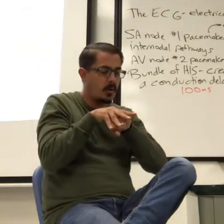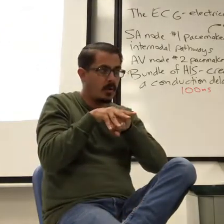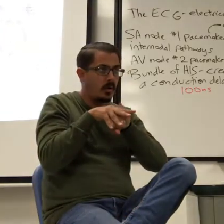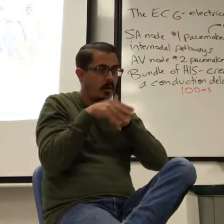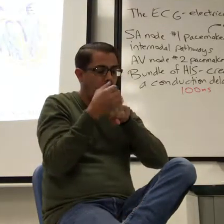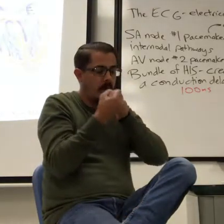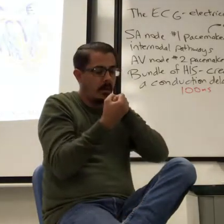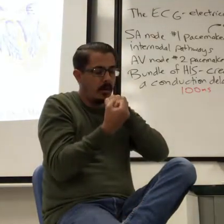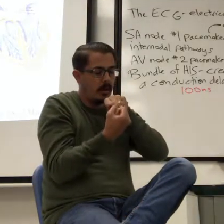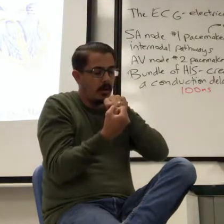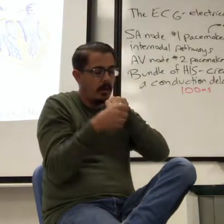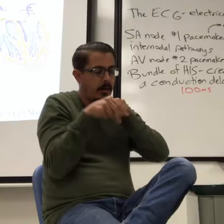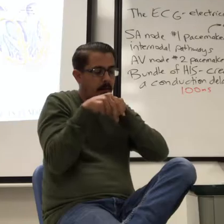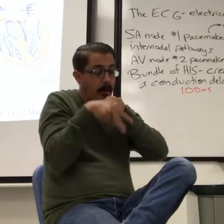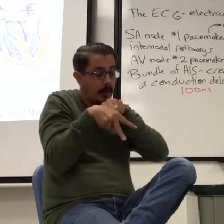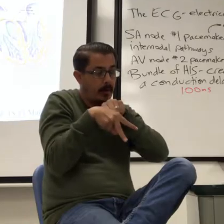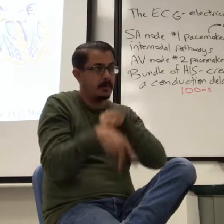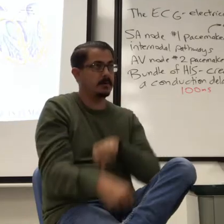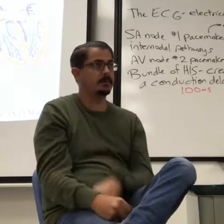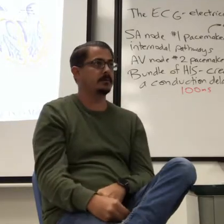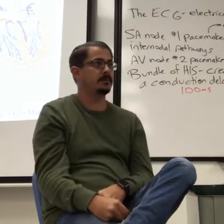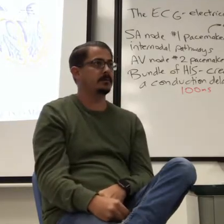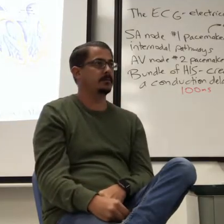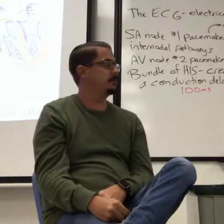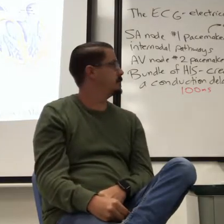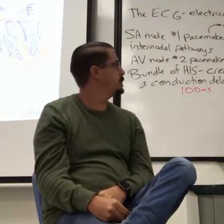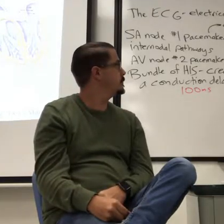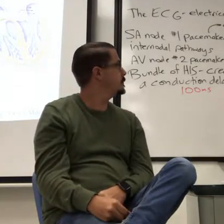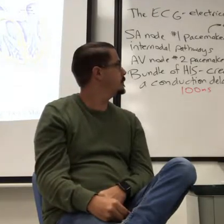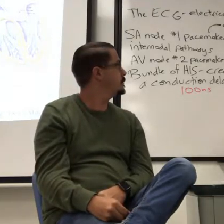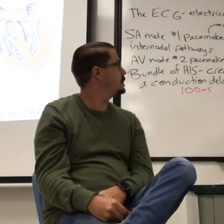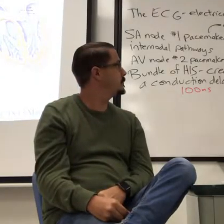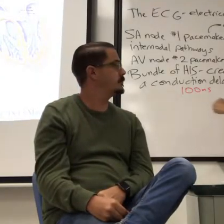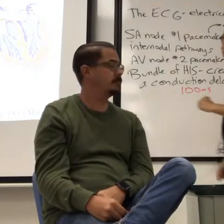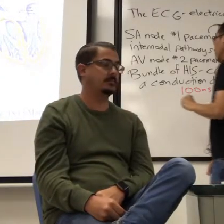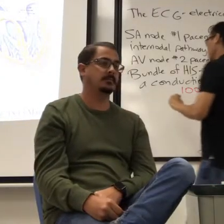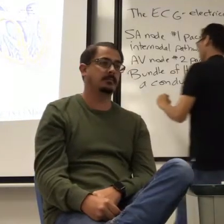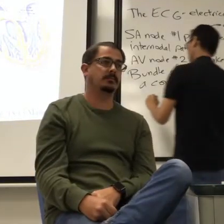left bundle branch and a right bundle branch.